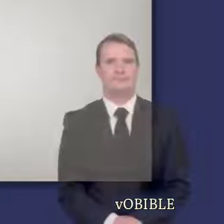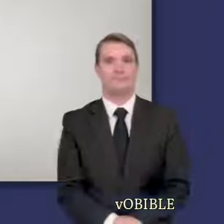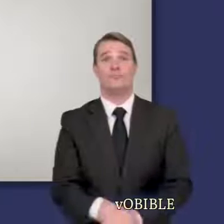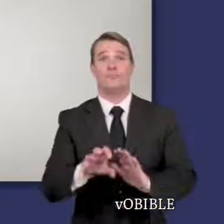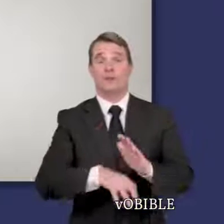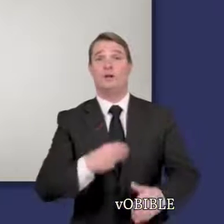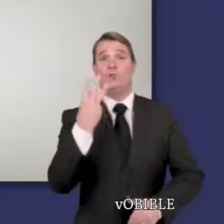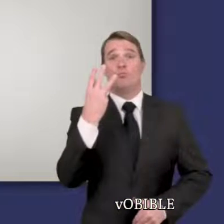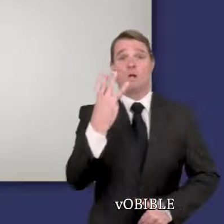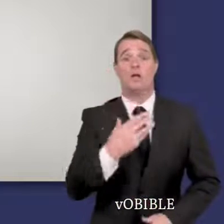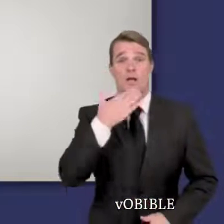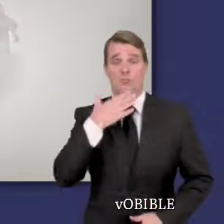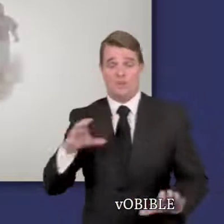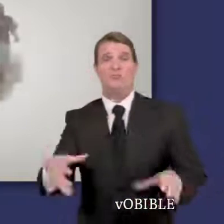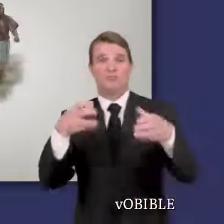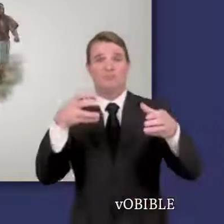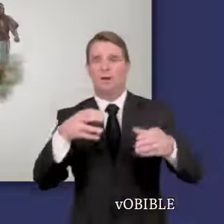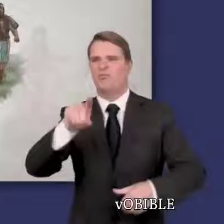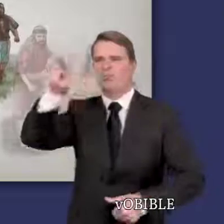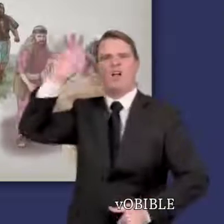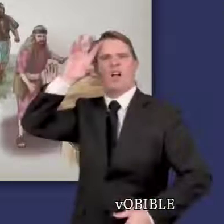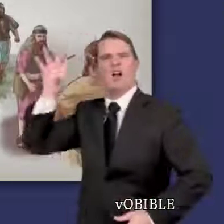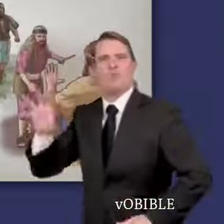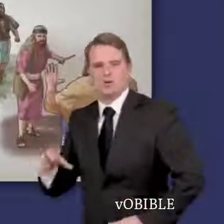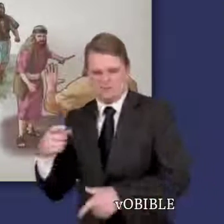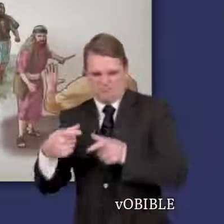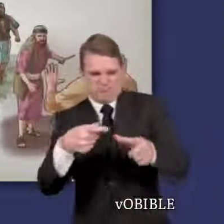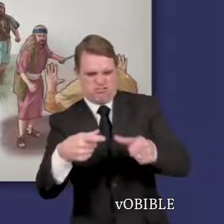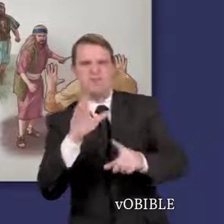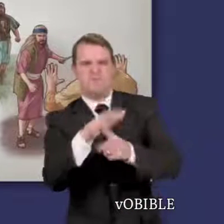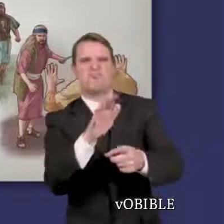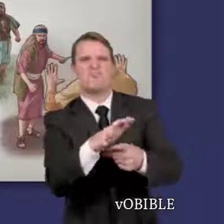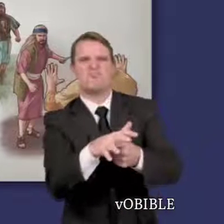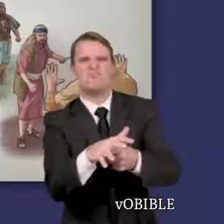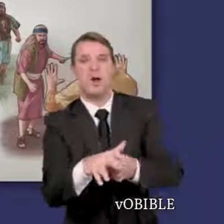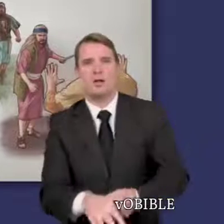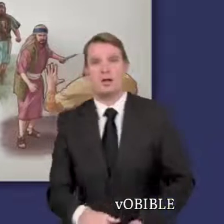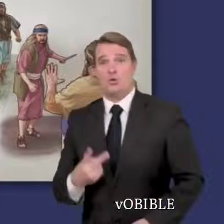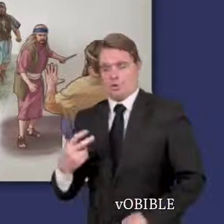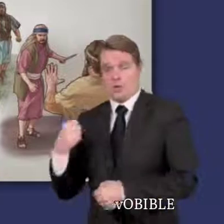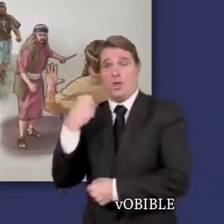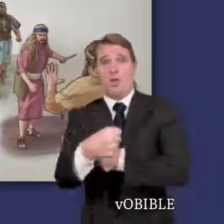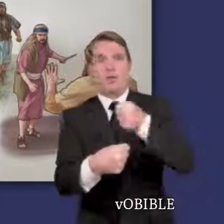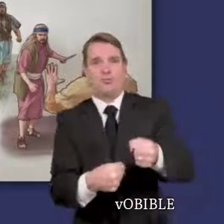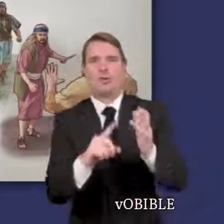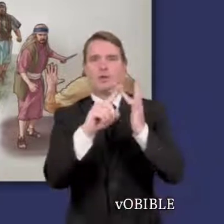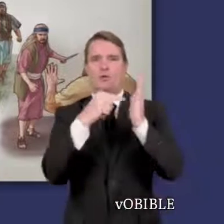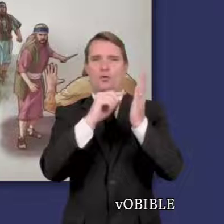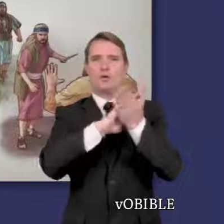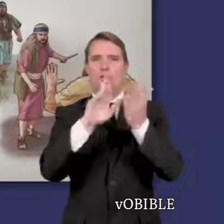In chapter 3, judges Othniel and Ehud deliver the Israelites from servitude to the kings